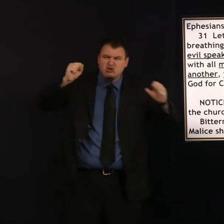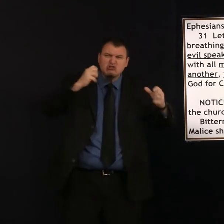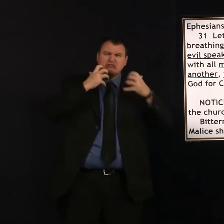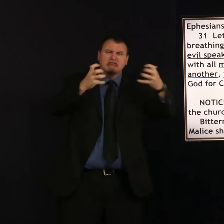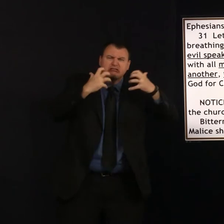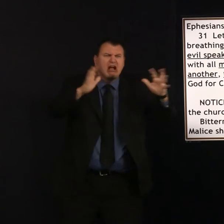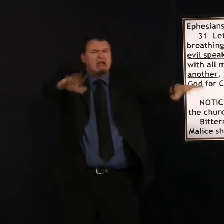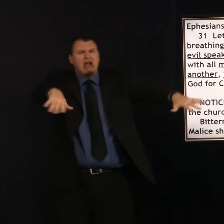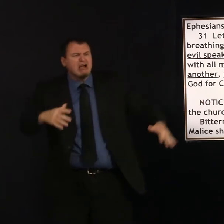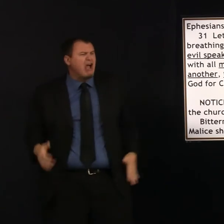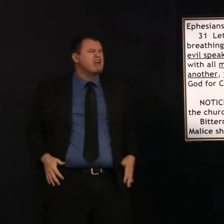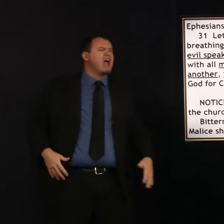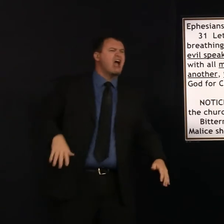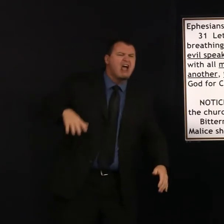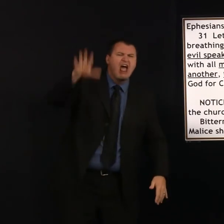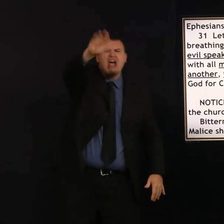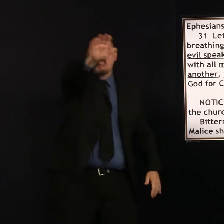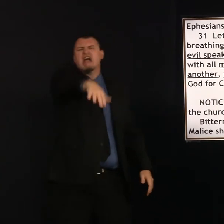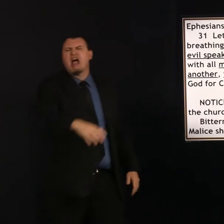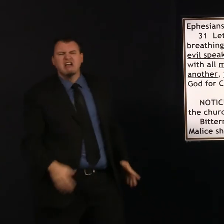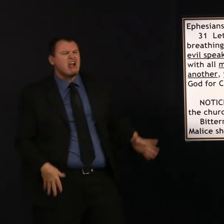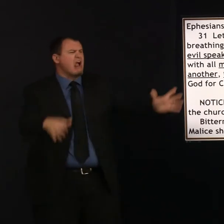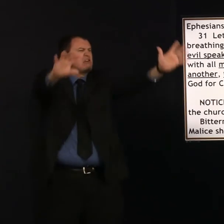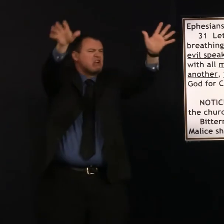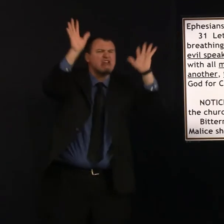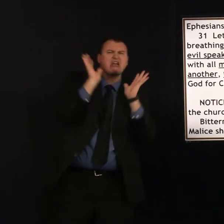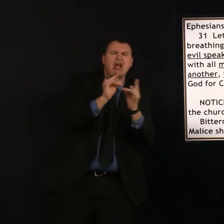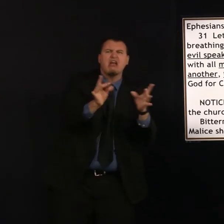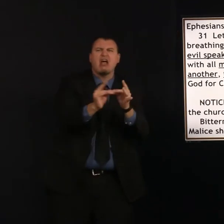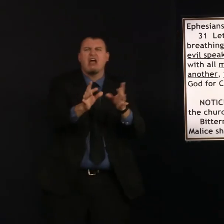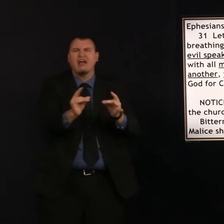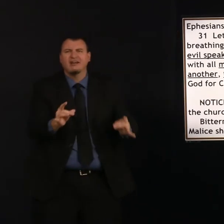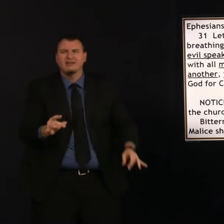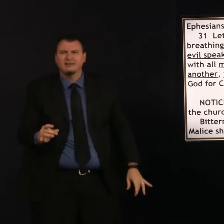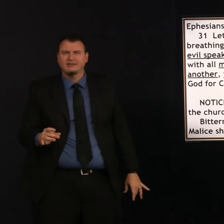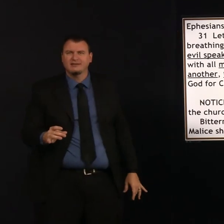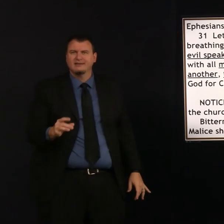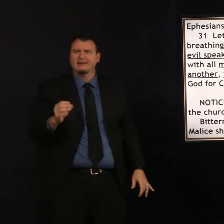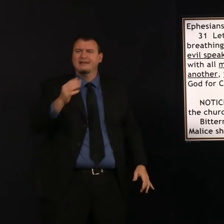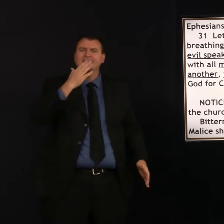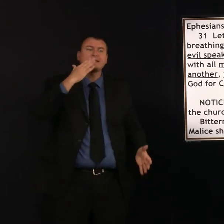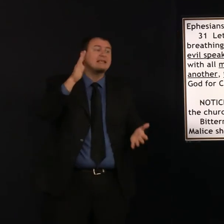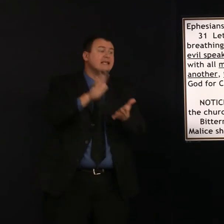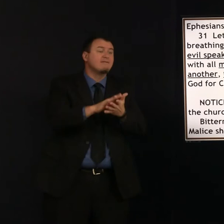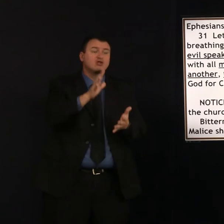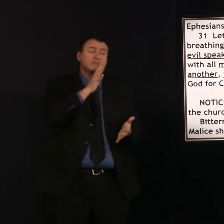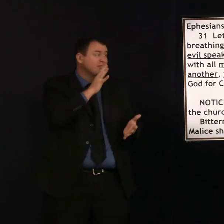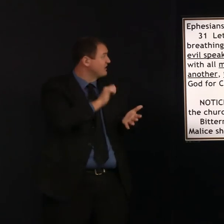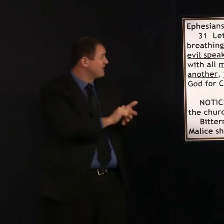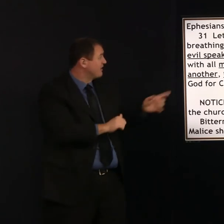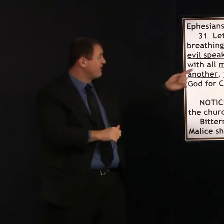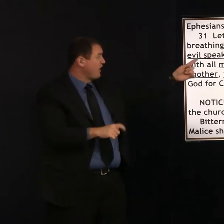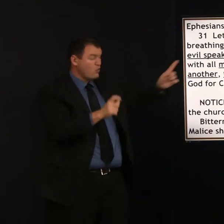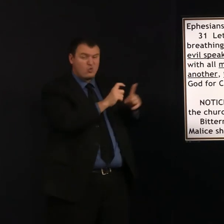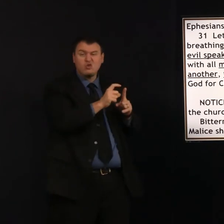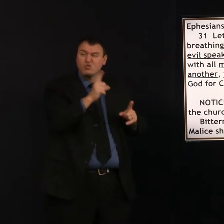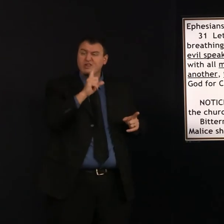Anger and clamor. Yelling out because of anger. And even